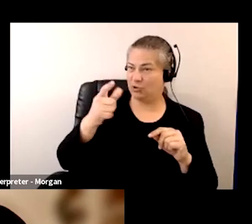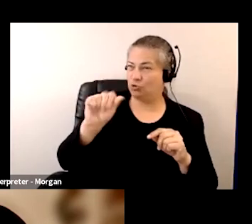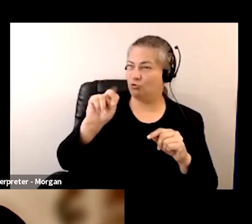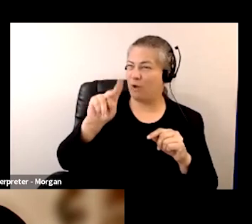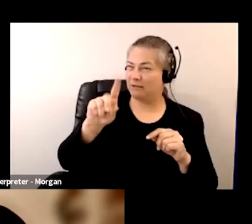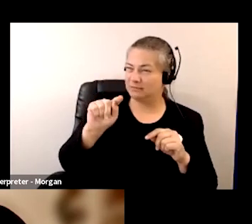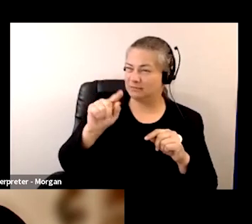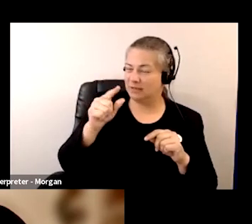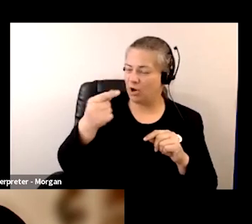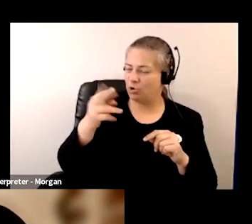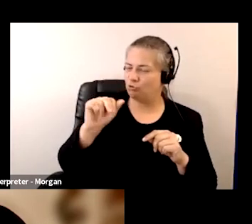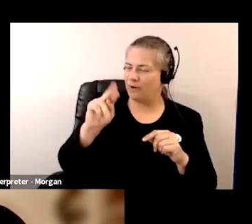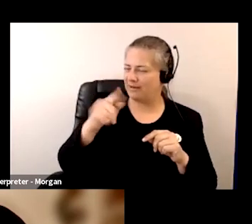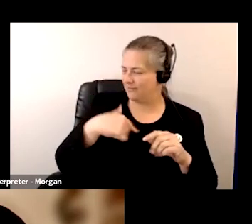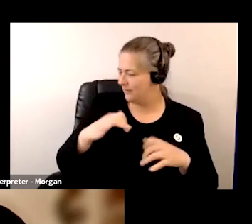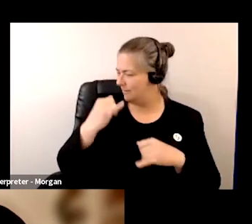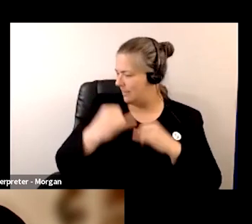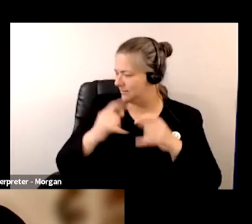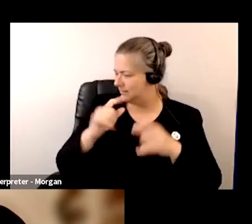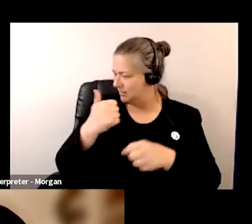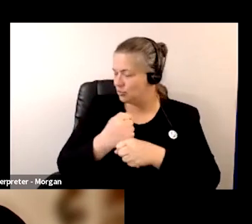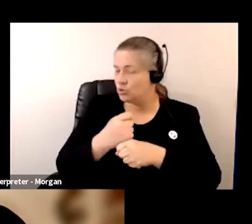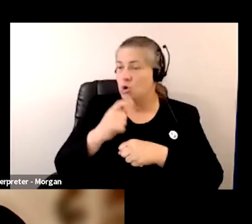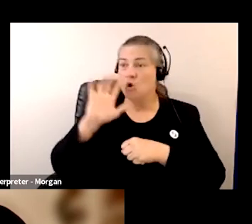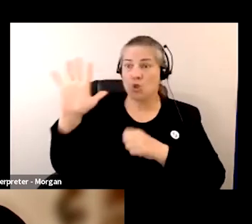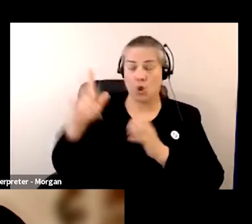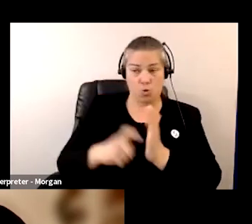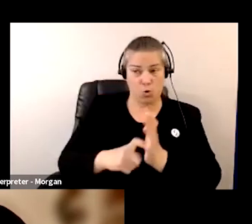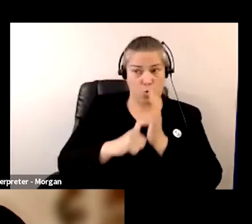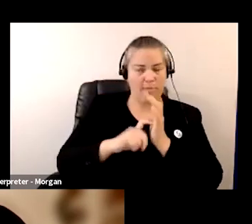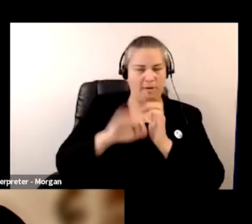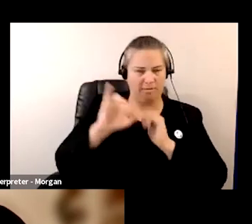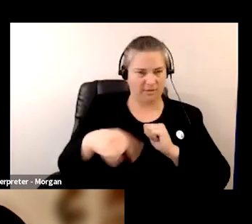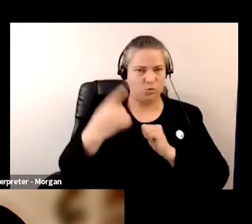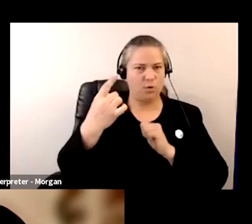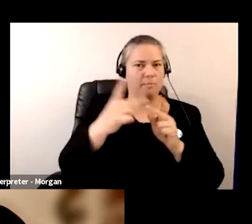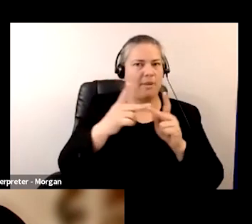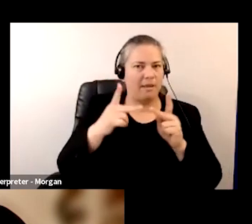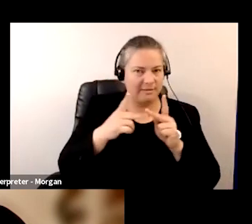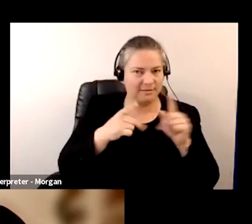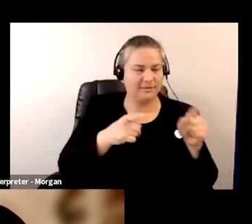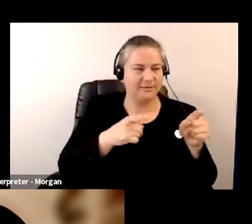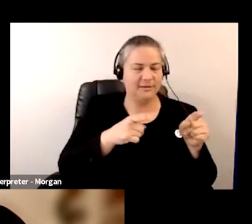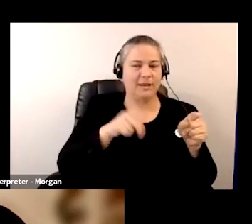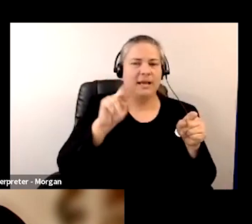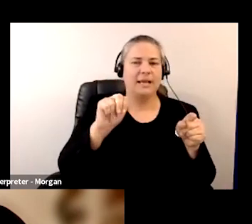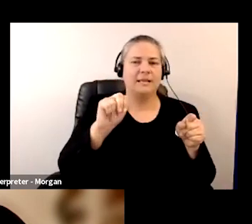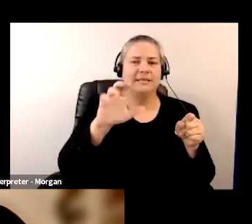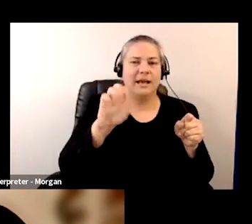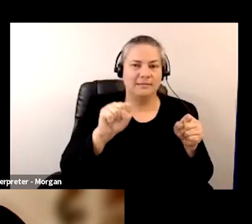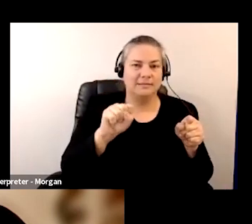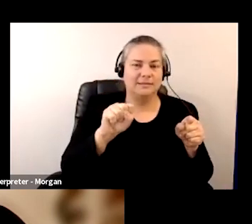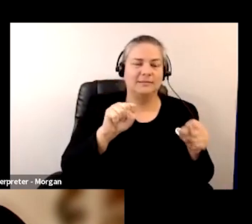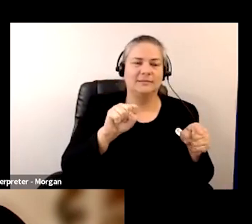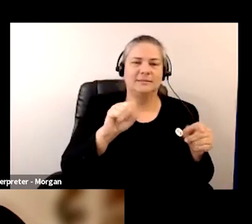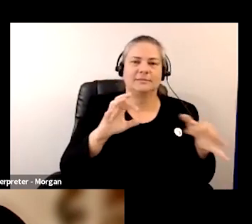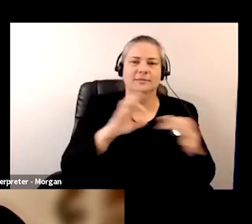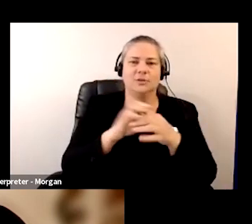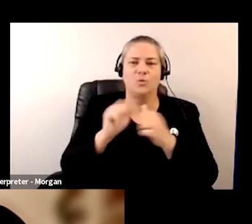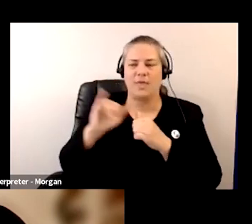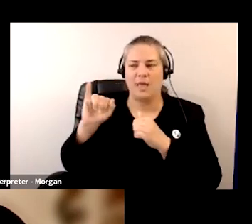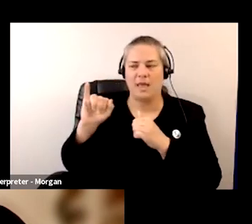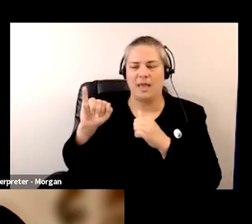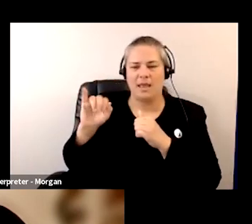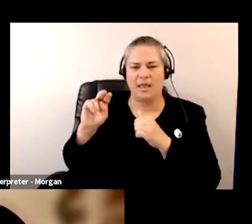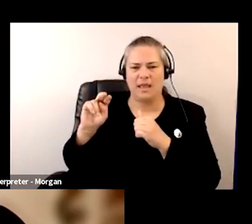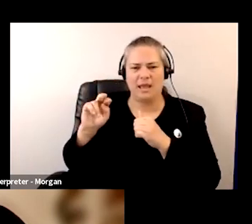last, I don't know, decade and a half, the requirements, I think that's one place, the connection with NCS and data collection through IES grants, where